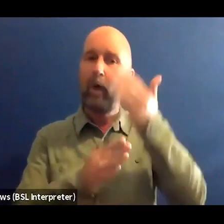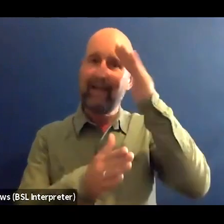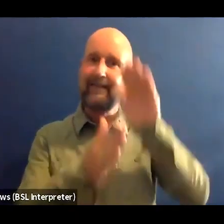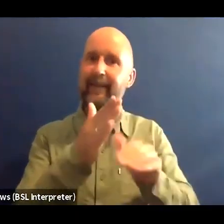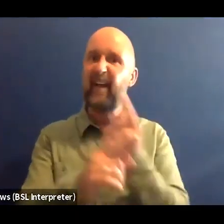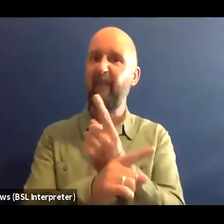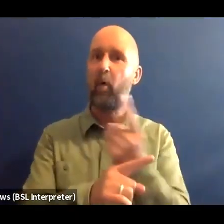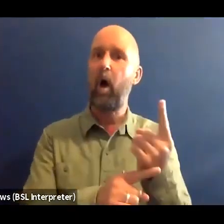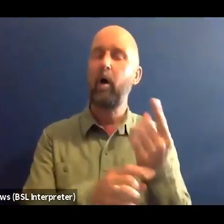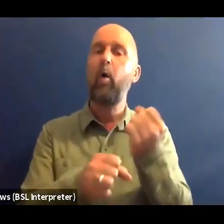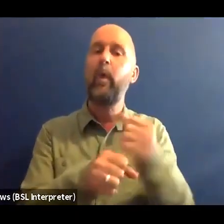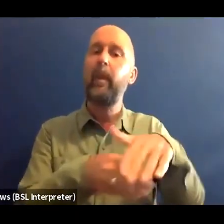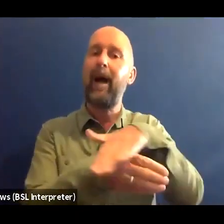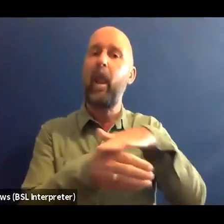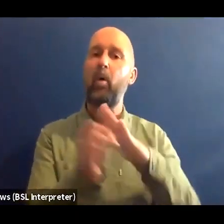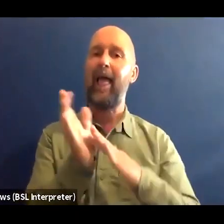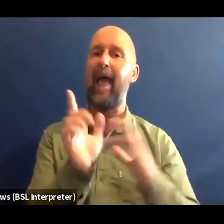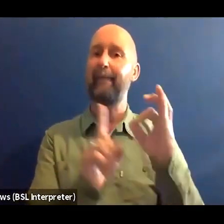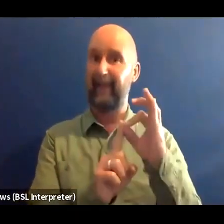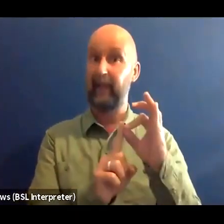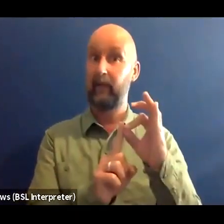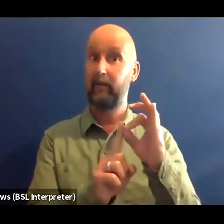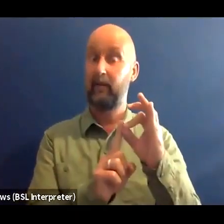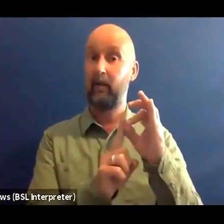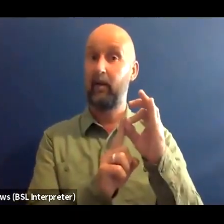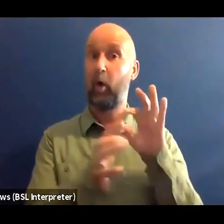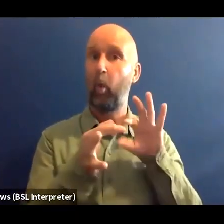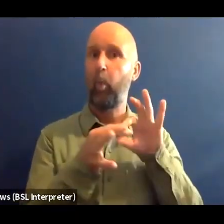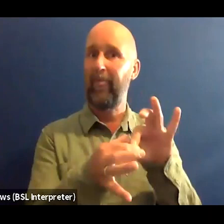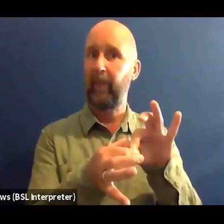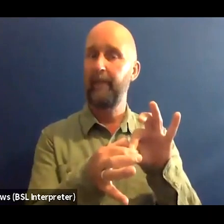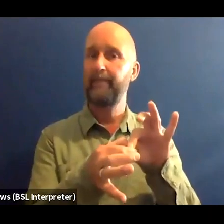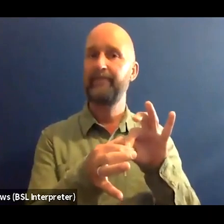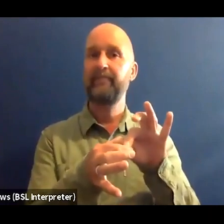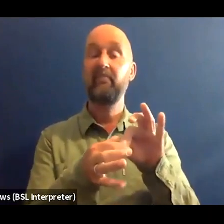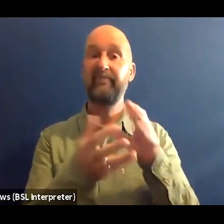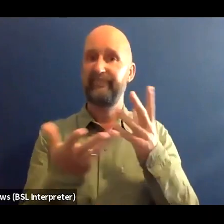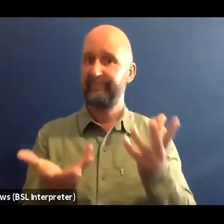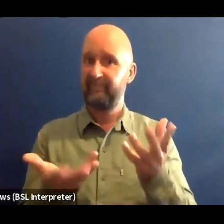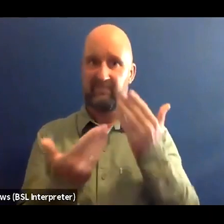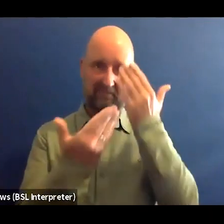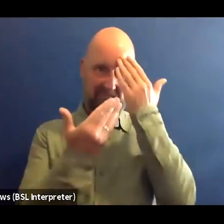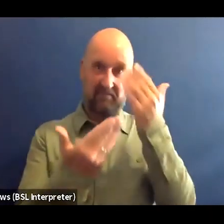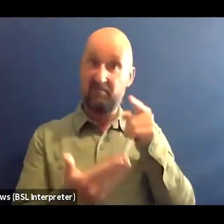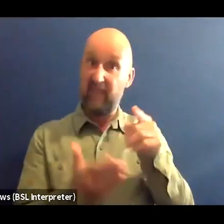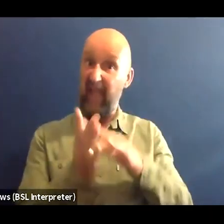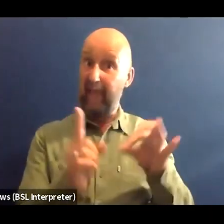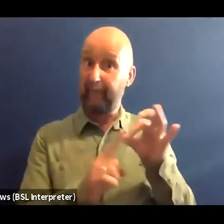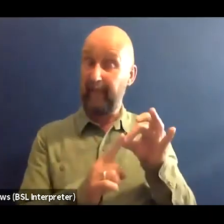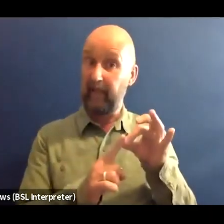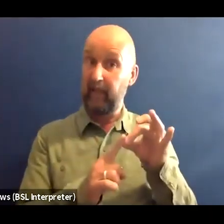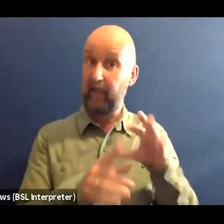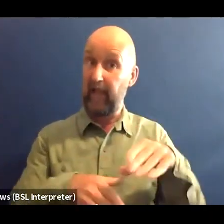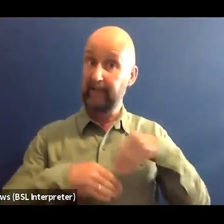week with my local MP. And I didn't know if the MP would accept people for